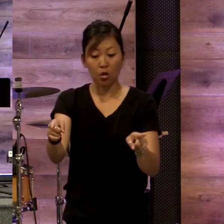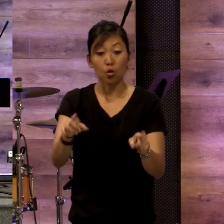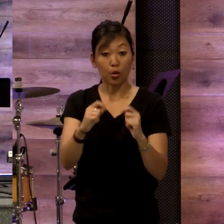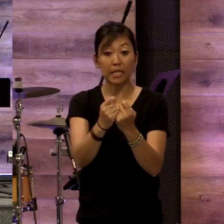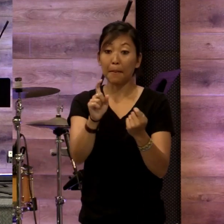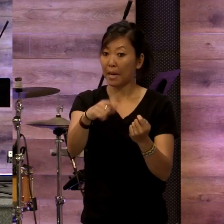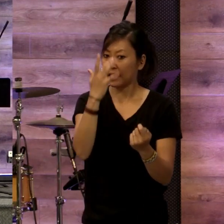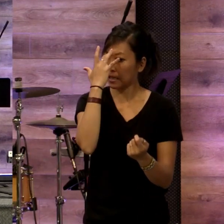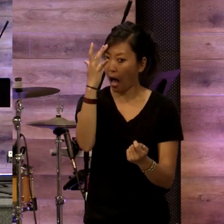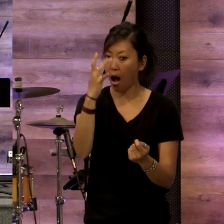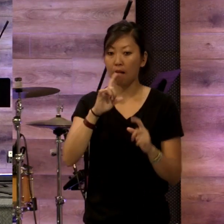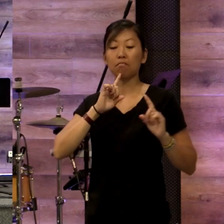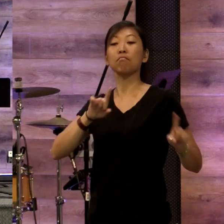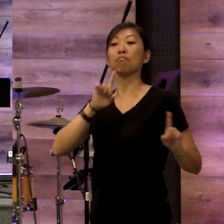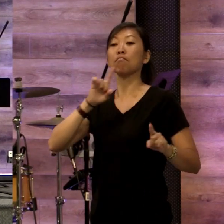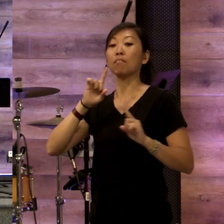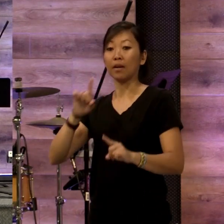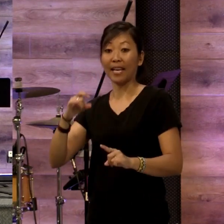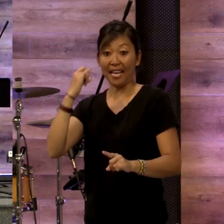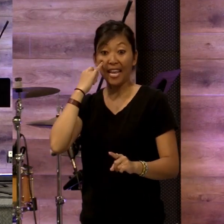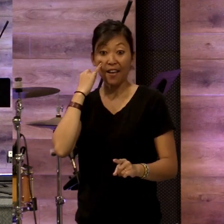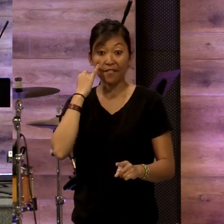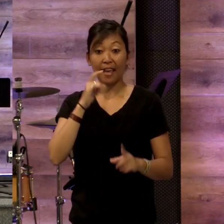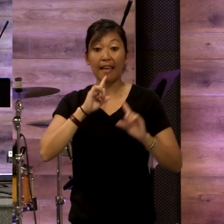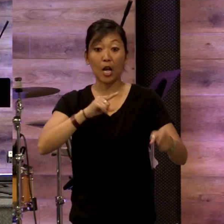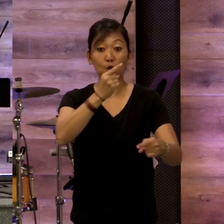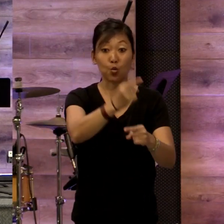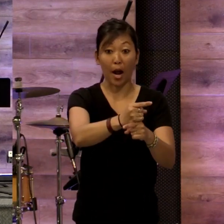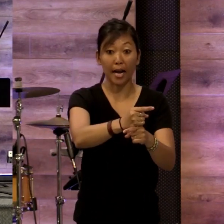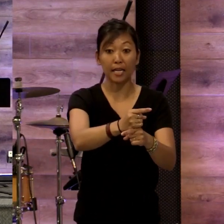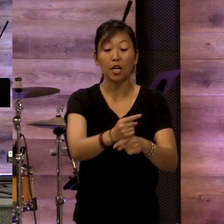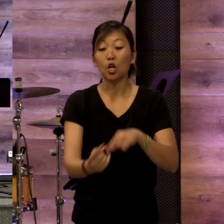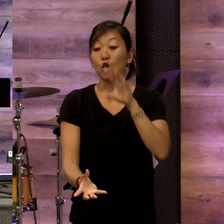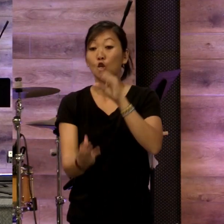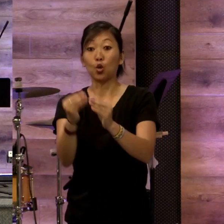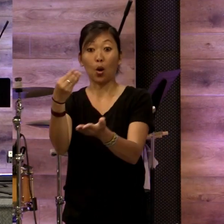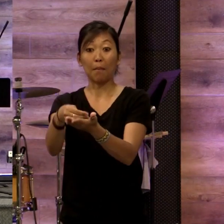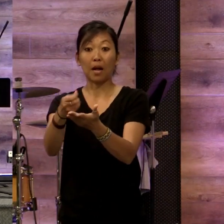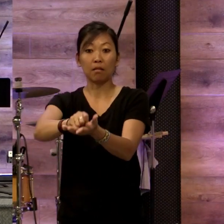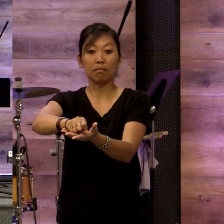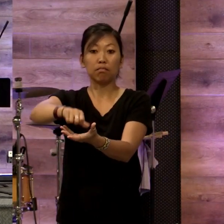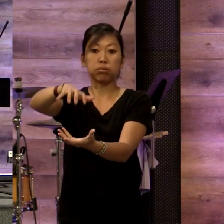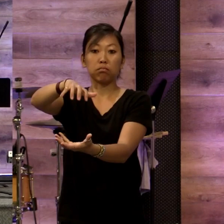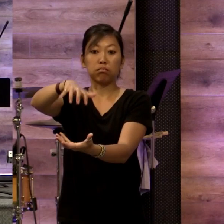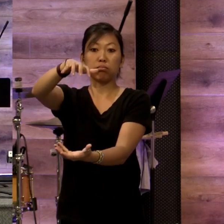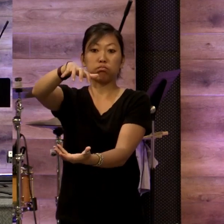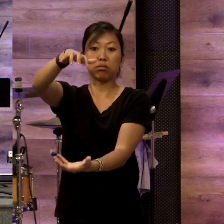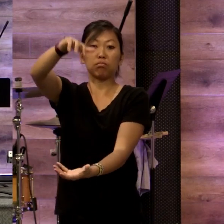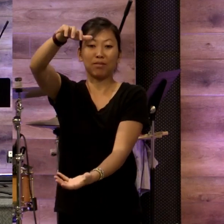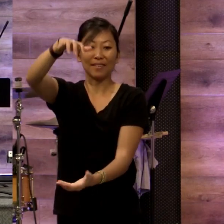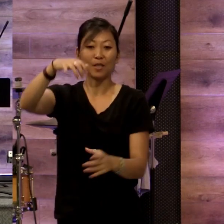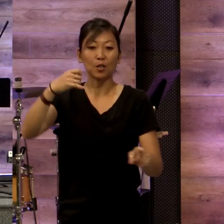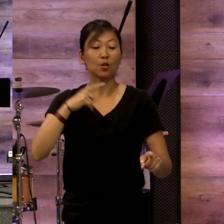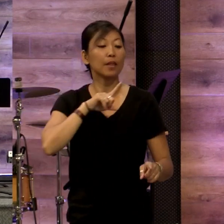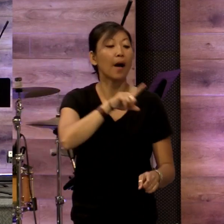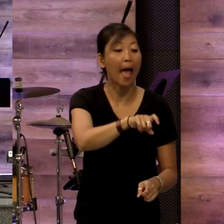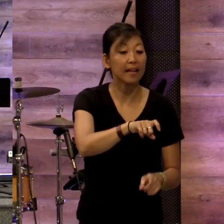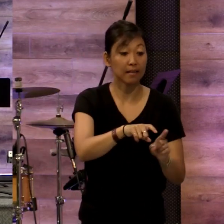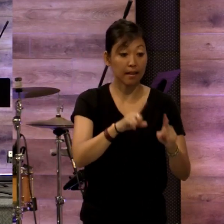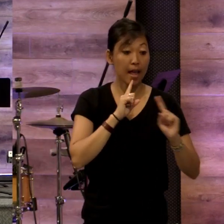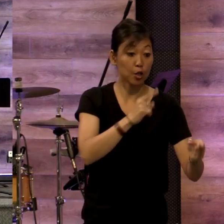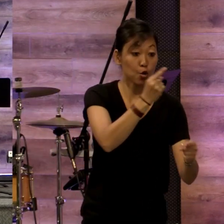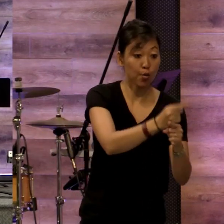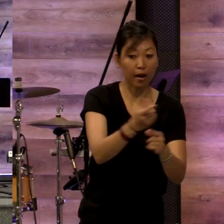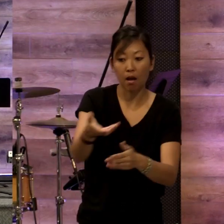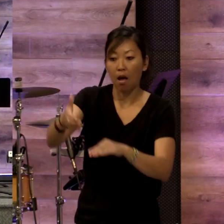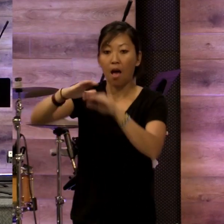team, because with every question that they answer right, the amount of total money that you win goes up. And that at certain times throughout the